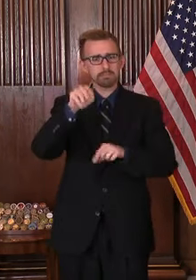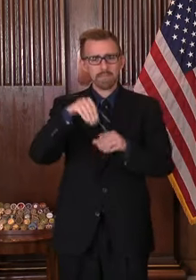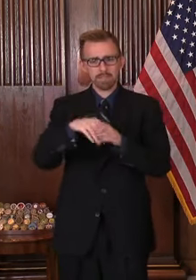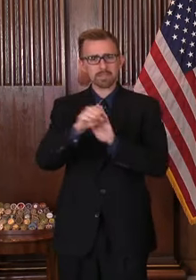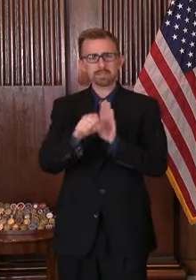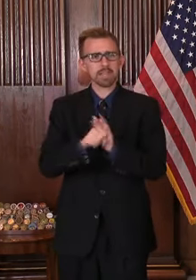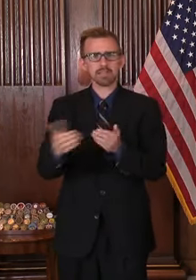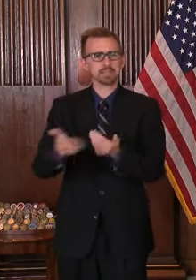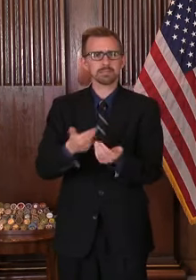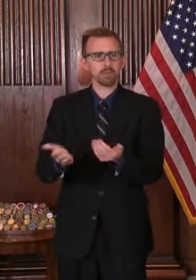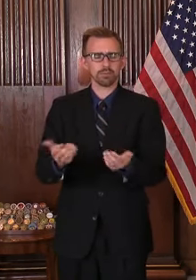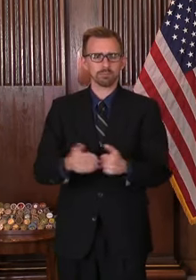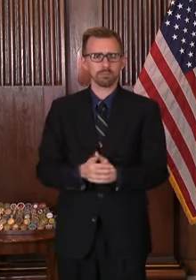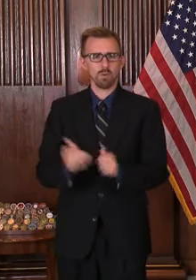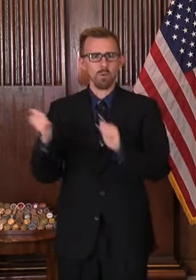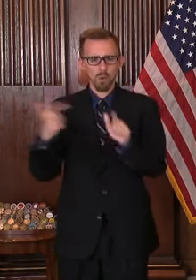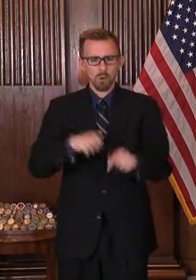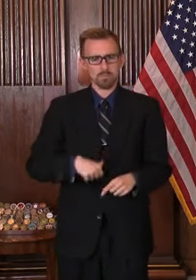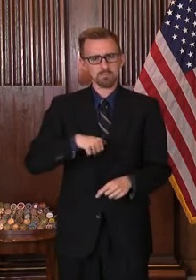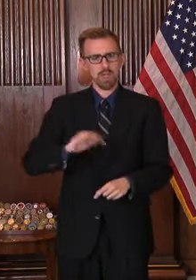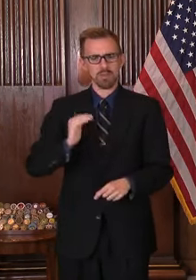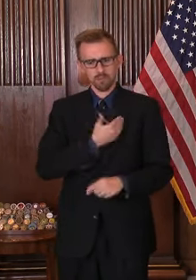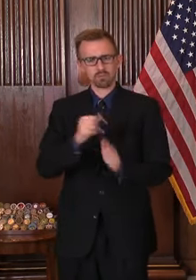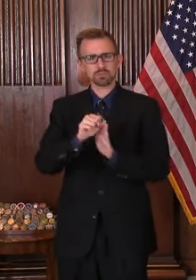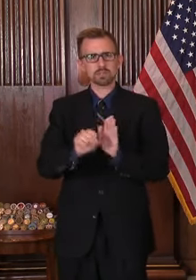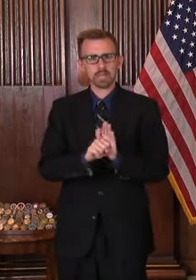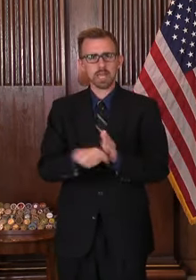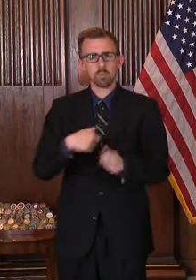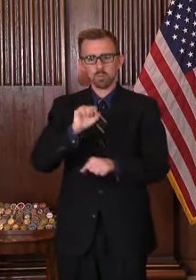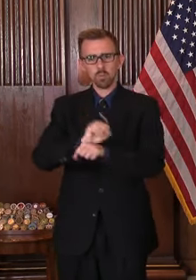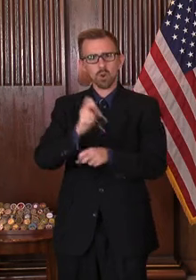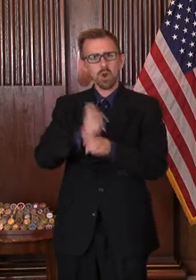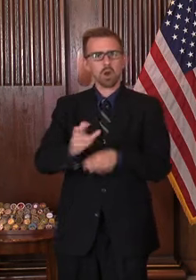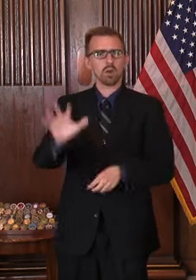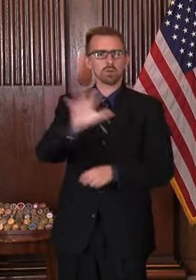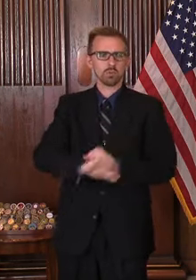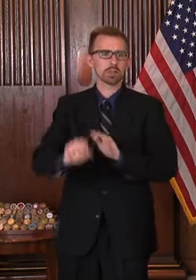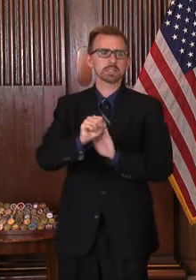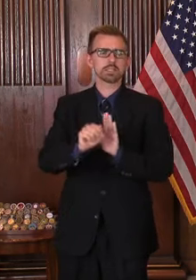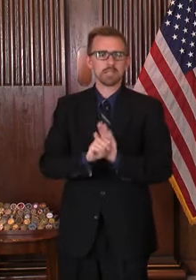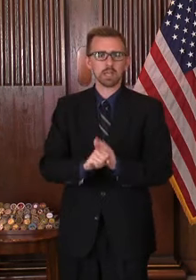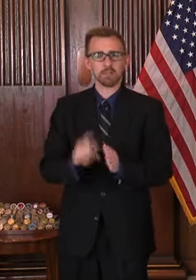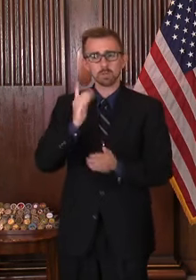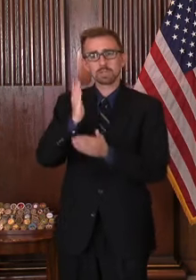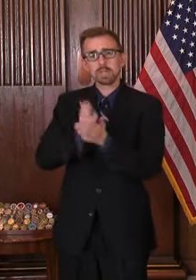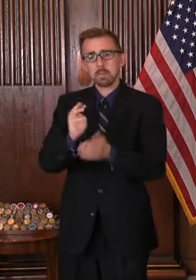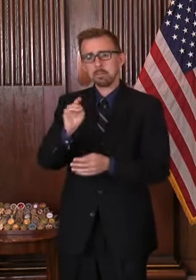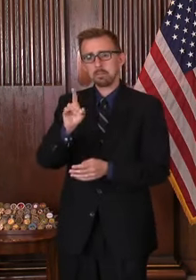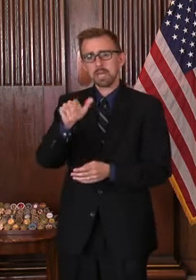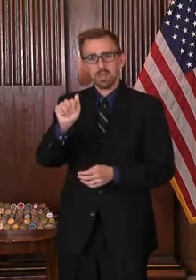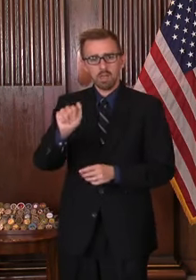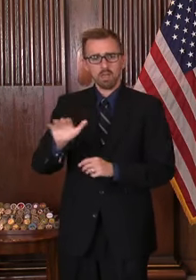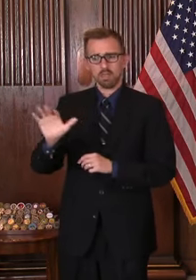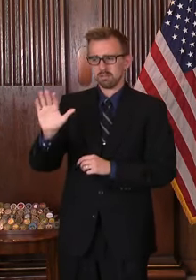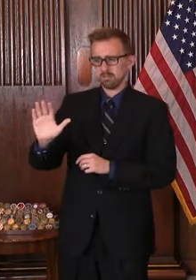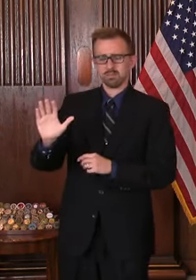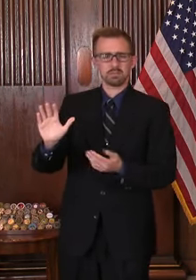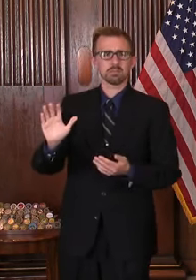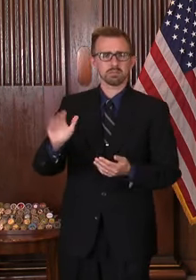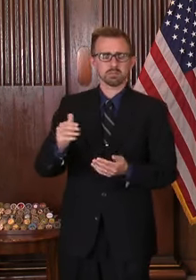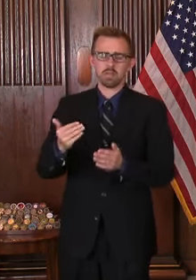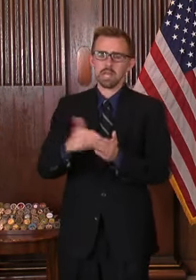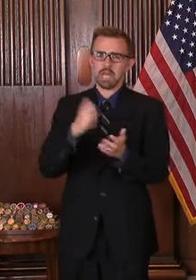state. And most of us are all proud of it. And people work hard all over this state. But for some media outlet, and